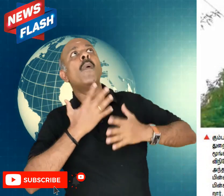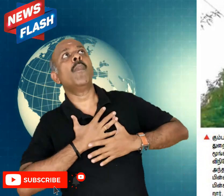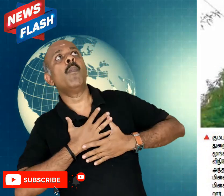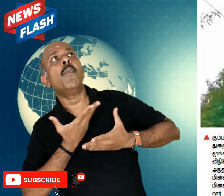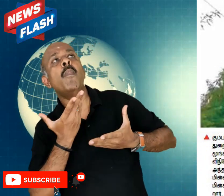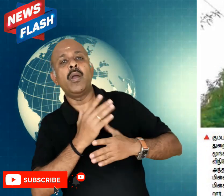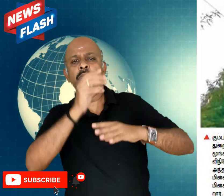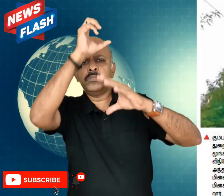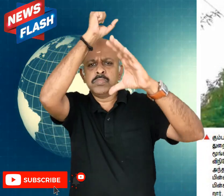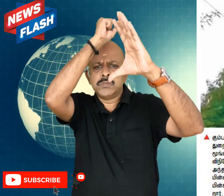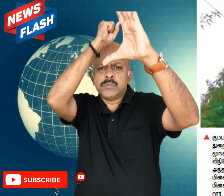were shocked to see that.